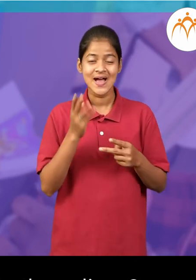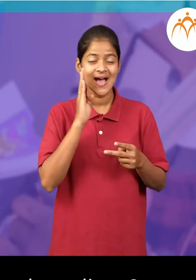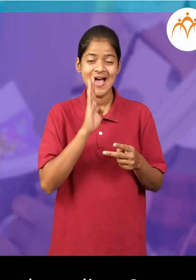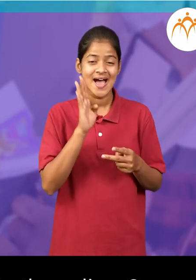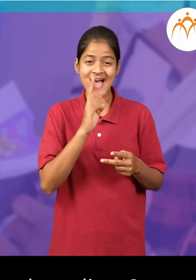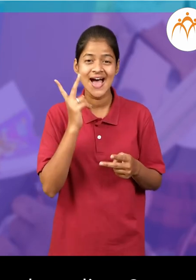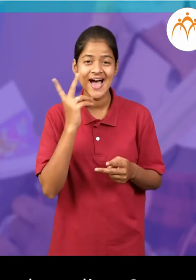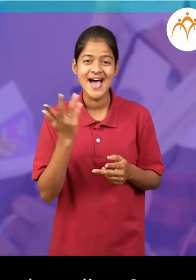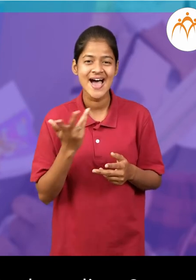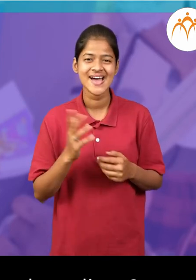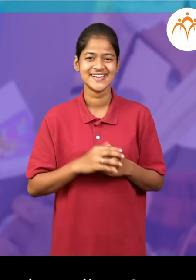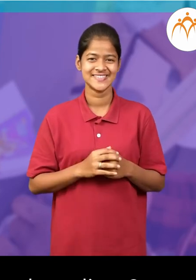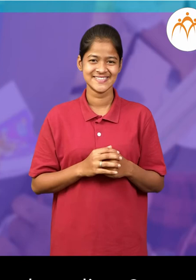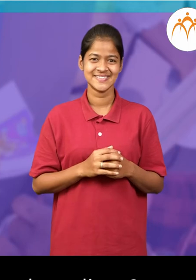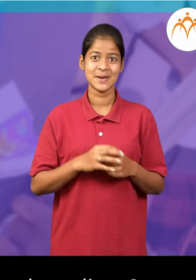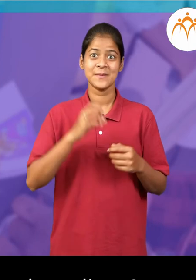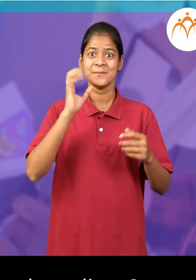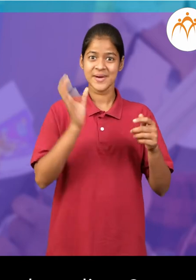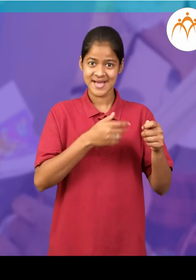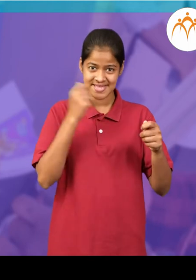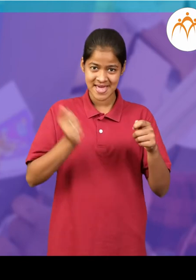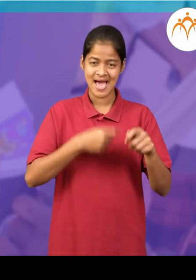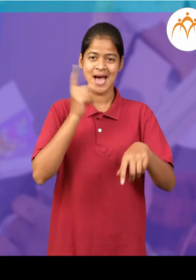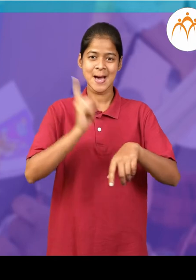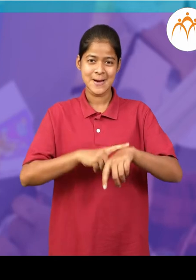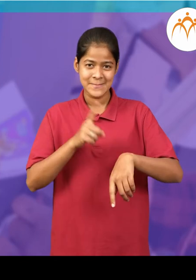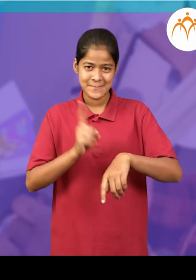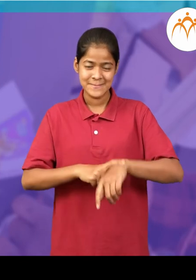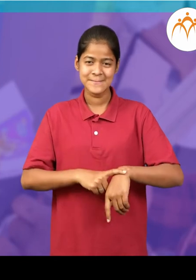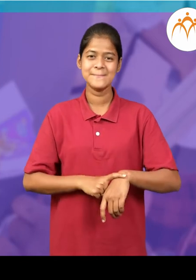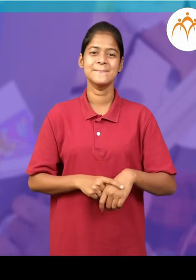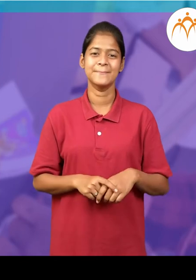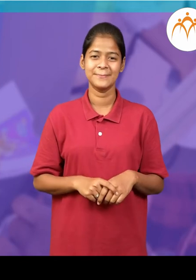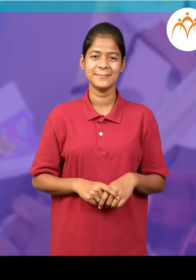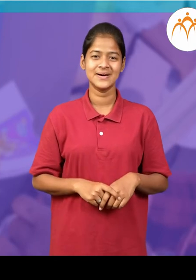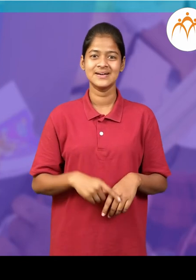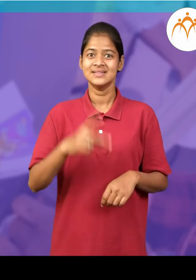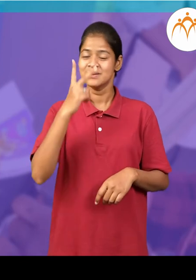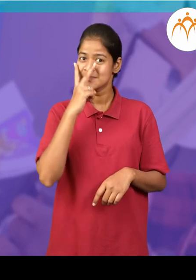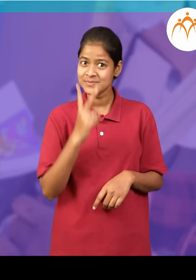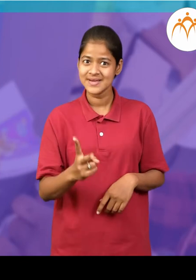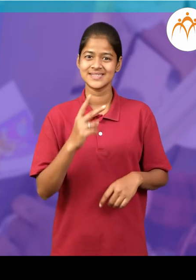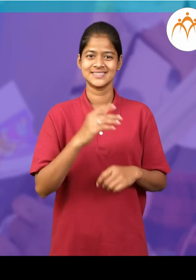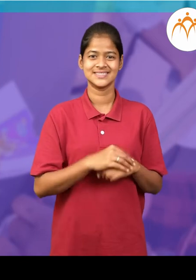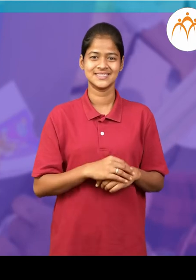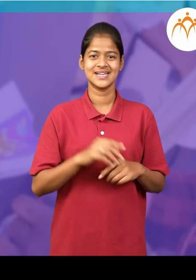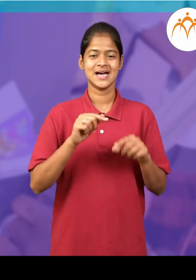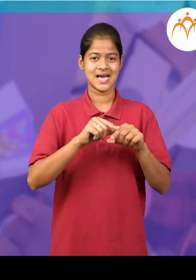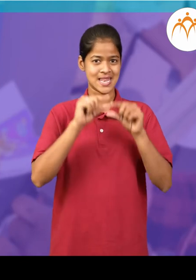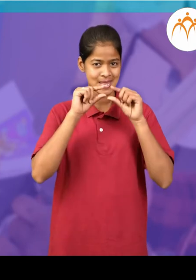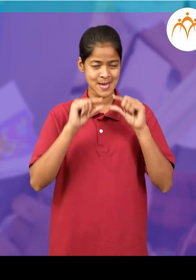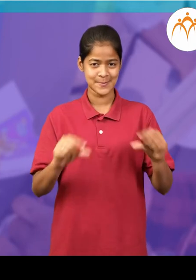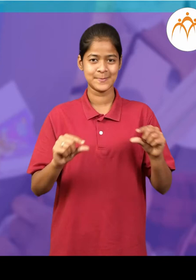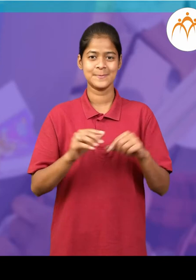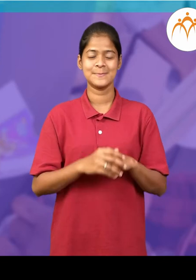in these lines? Now, allow, hurry, worry.